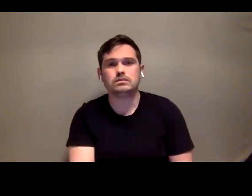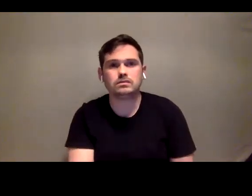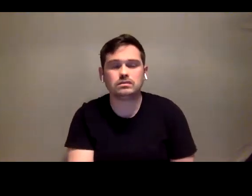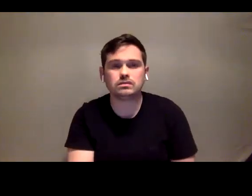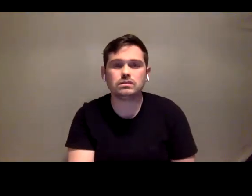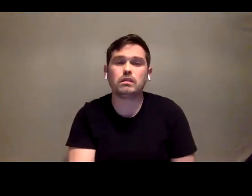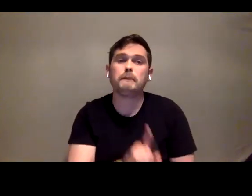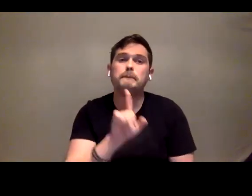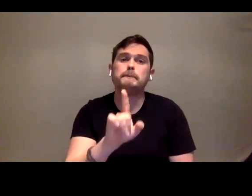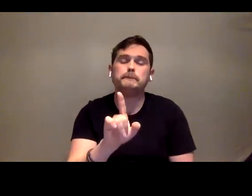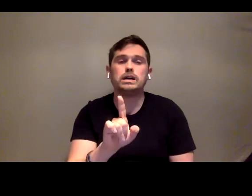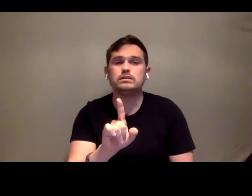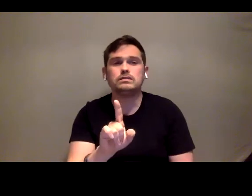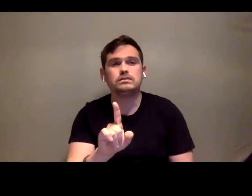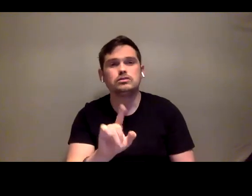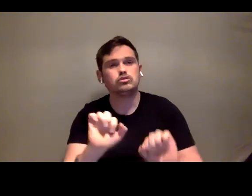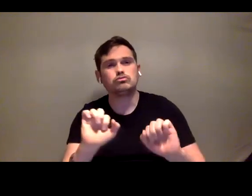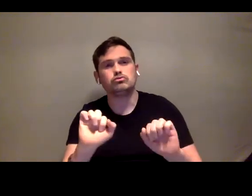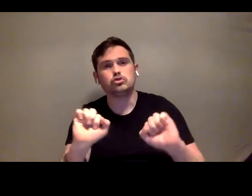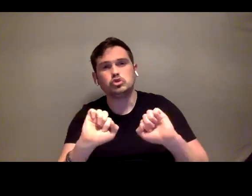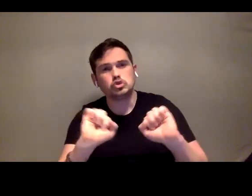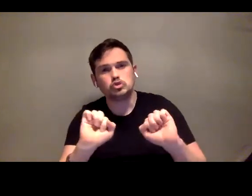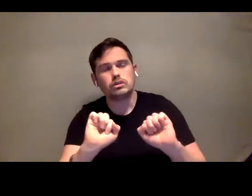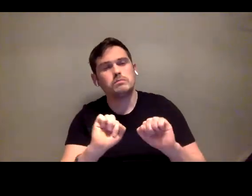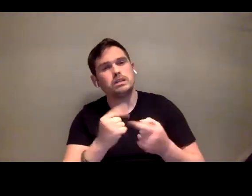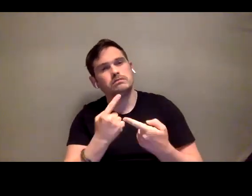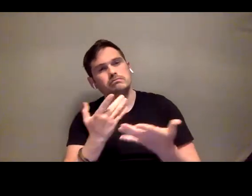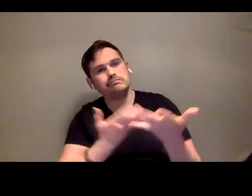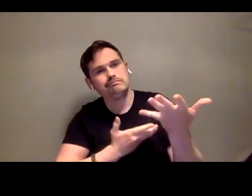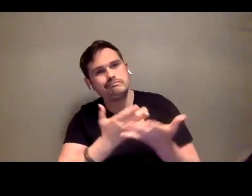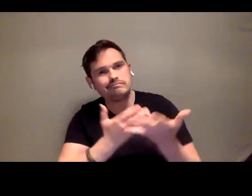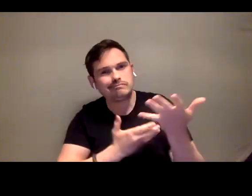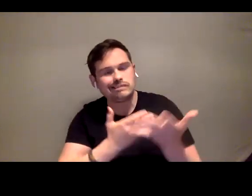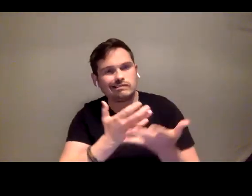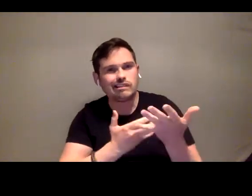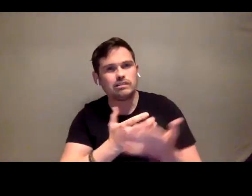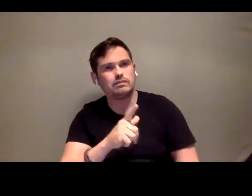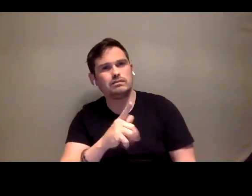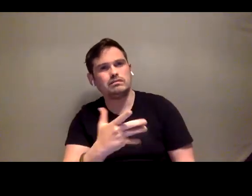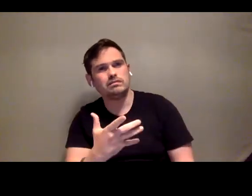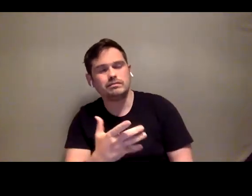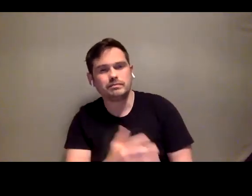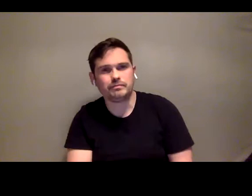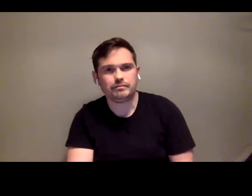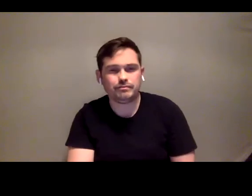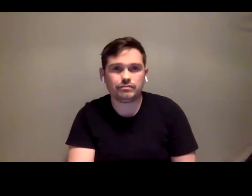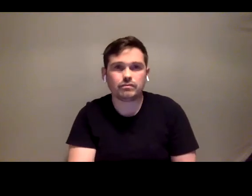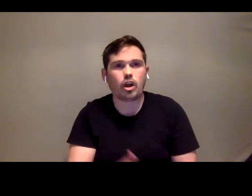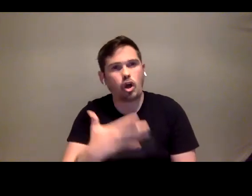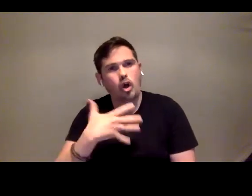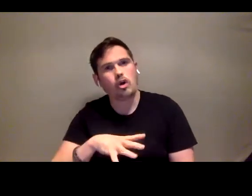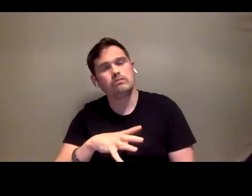less, because perhaps it's a little bit, it's not as, you know, headline grabbing to talk about sometimes, because, you know, we always like to go on